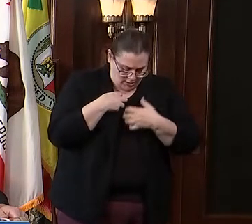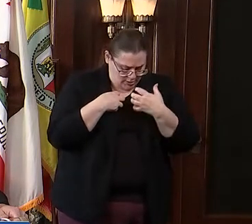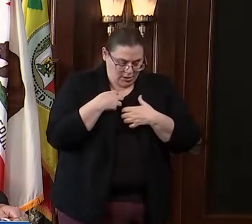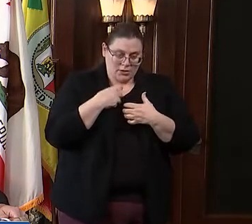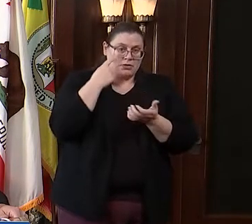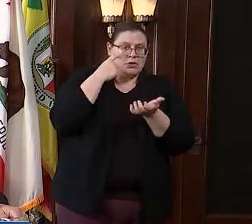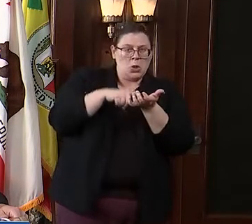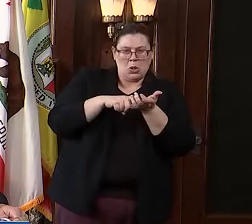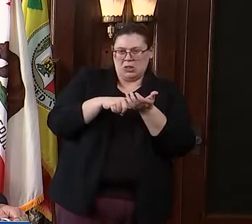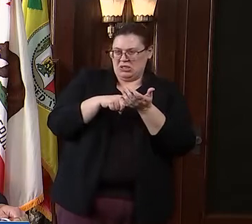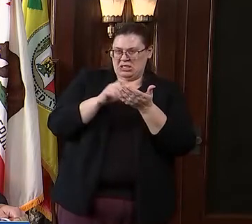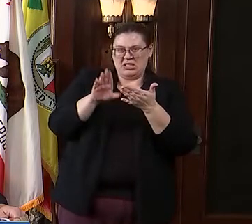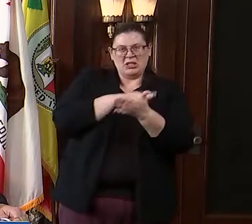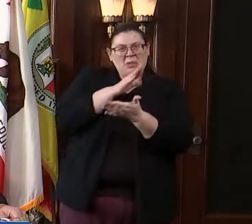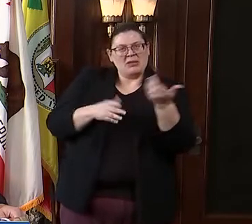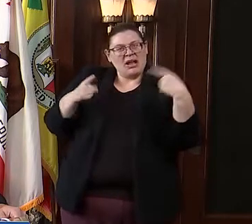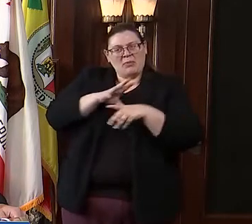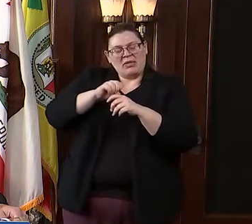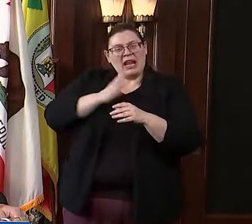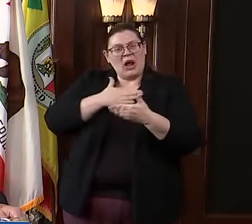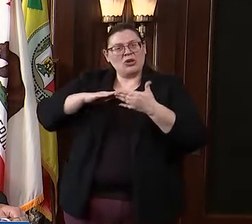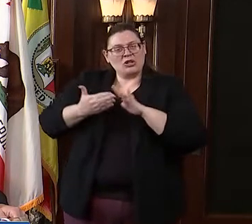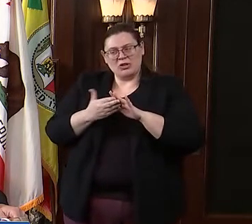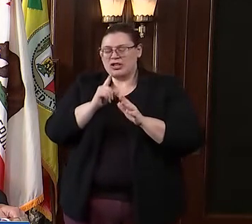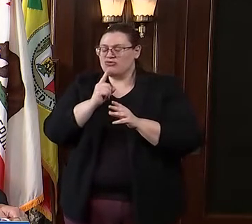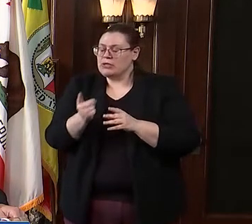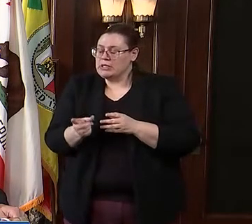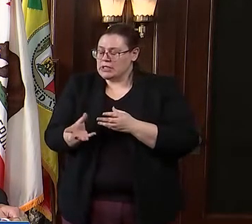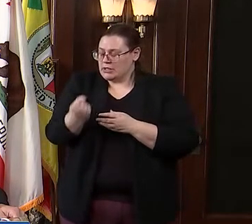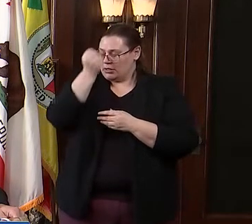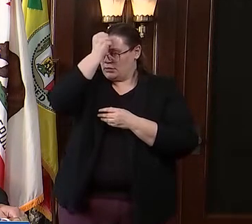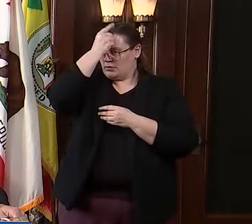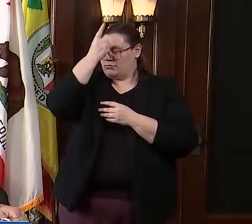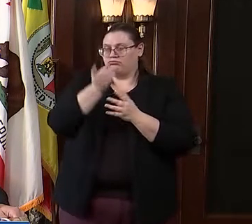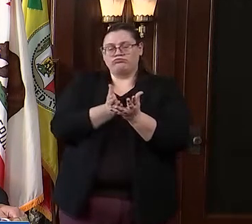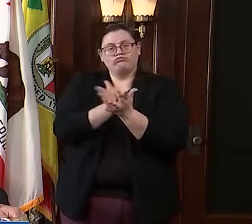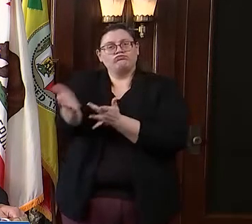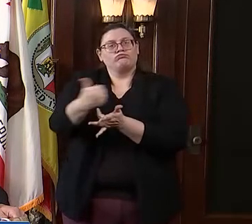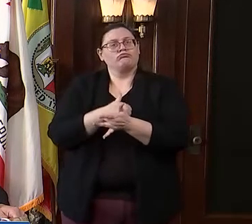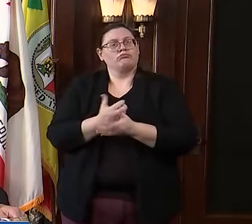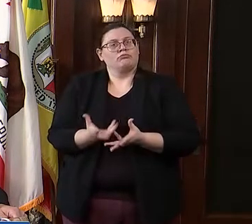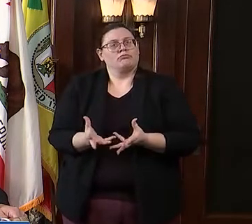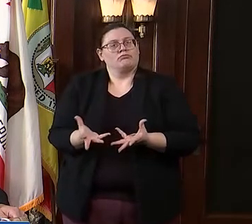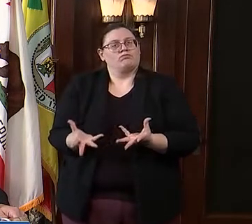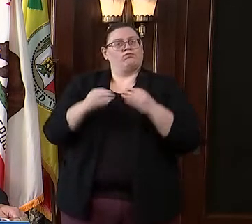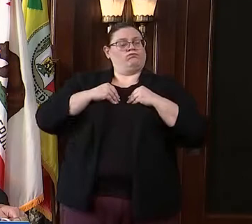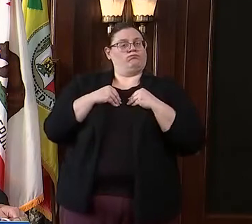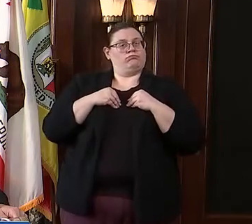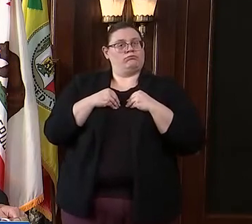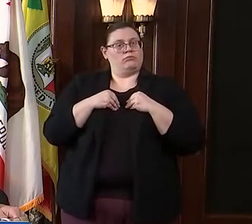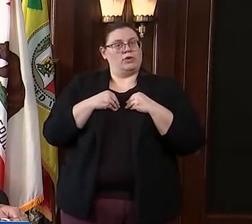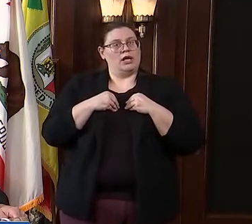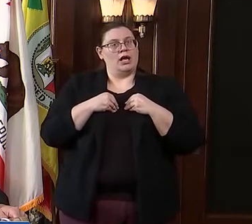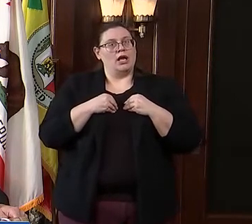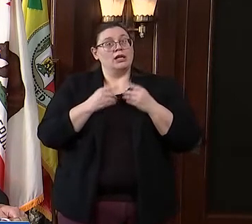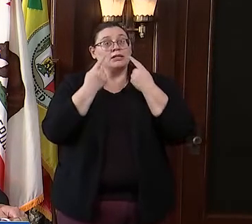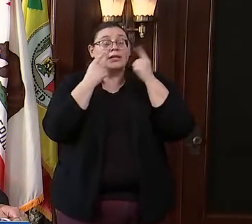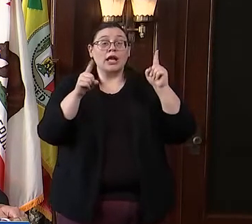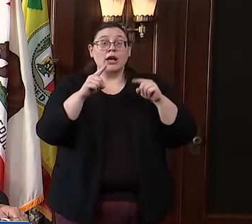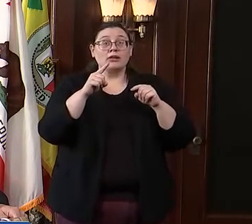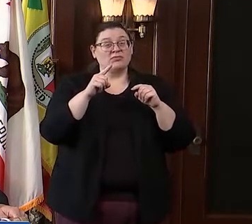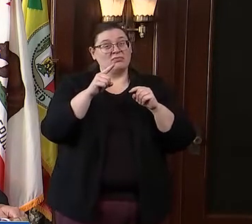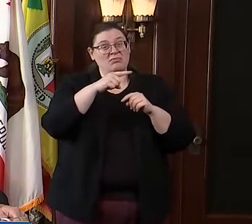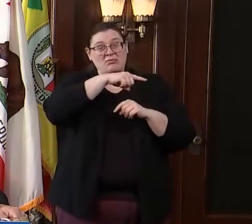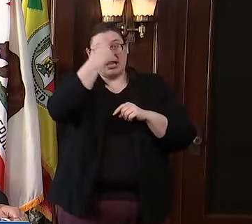own communities, and to unlearn it in our hearts. I share your resolve to not only declare that Black